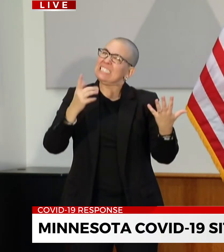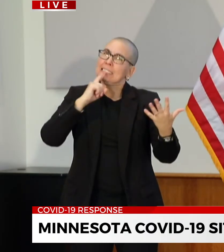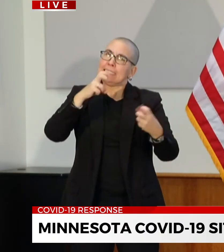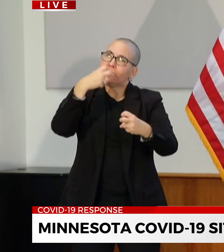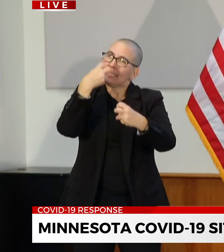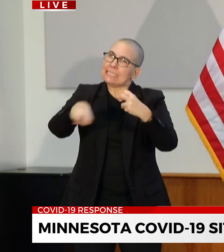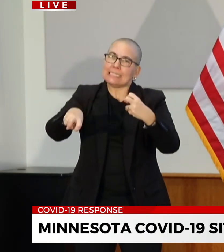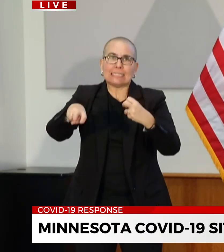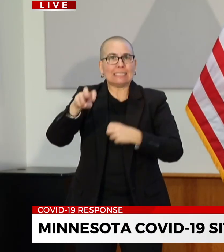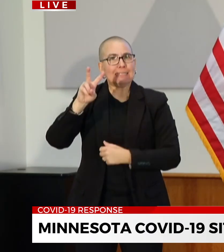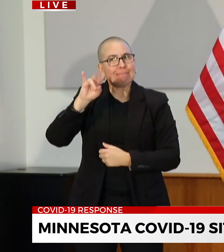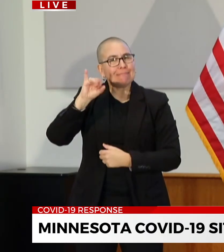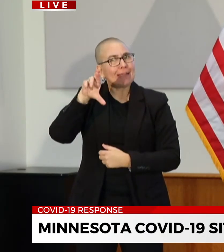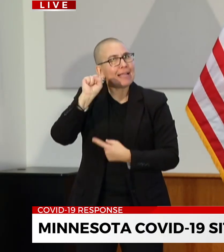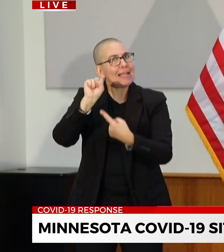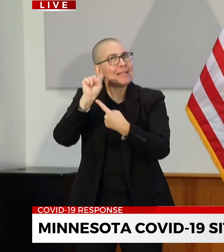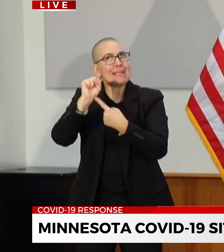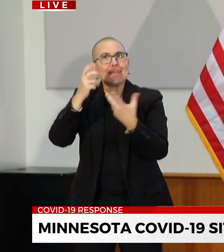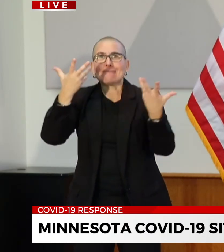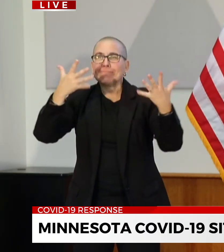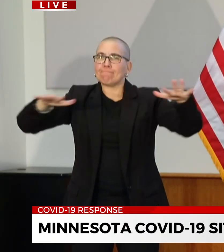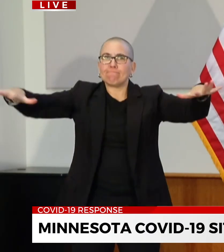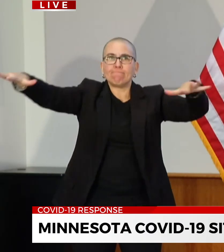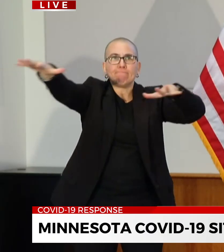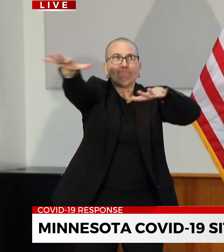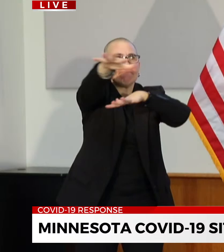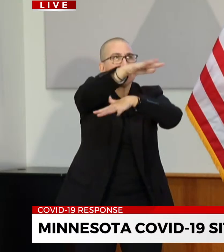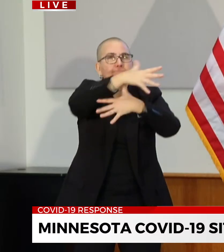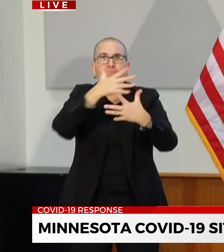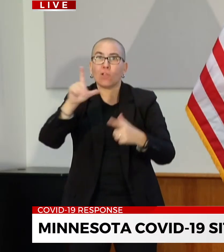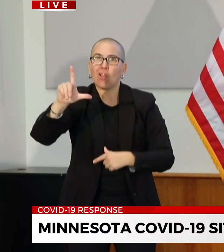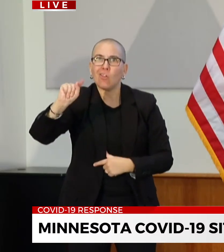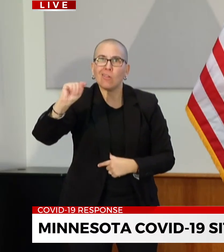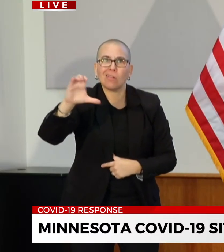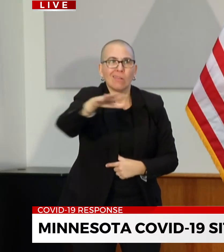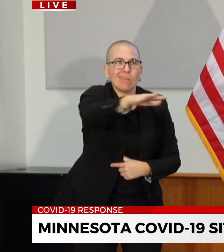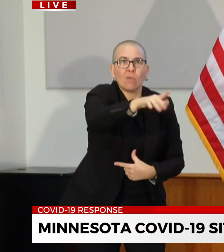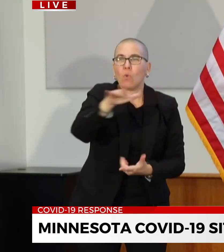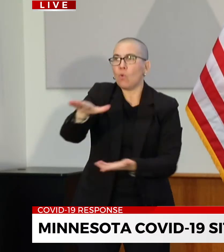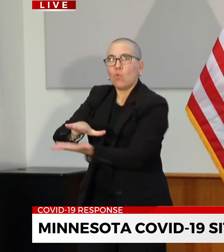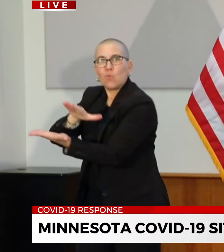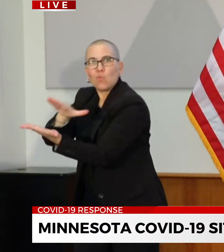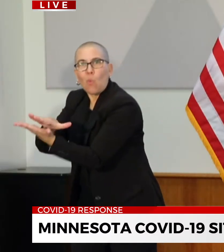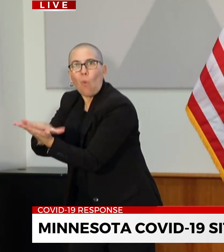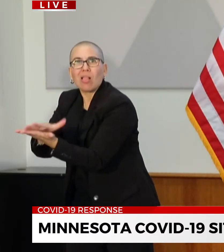or out of our long-term care facilities when there's so much virus all over our state.